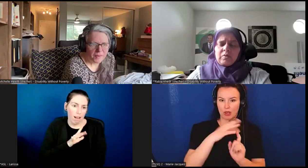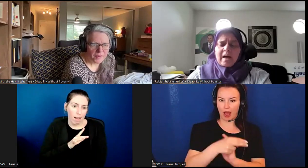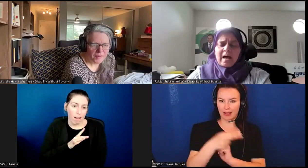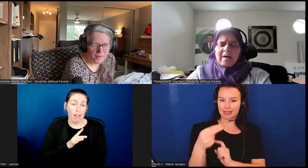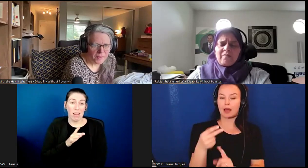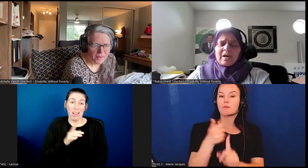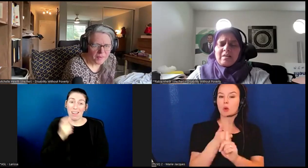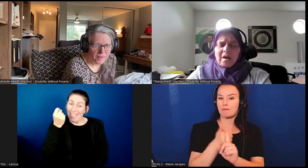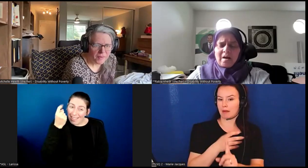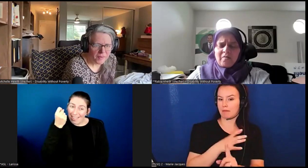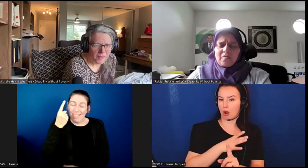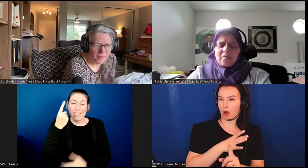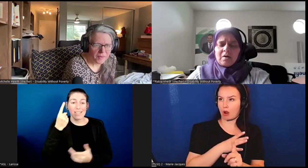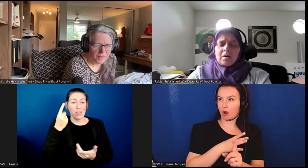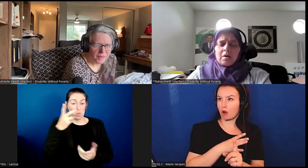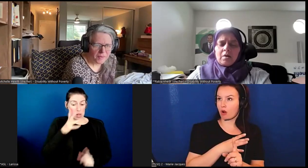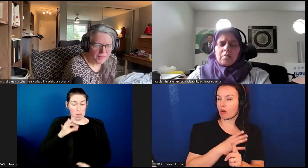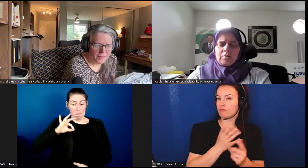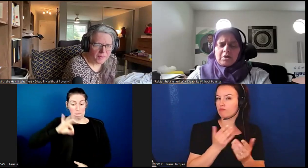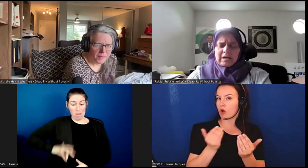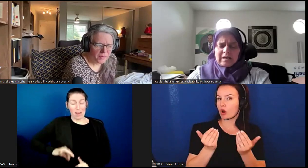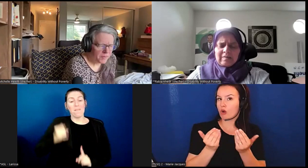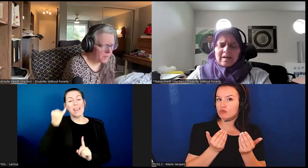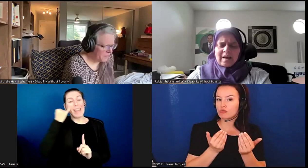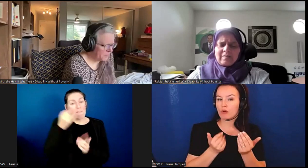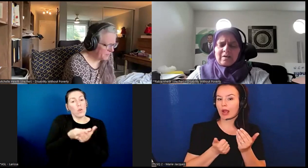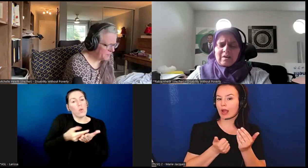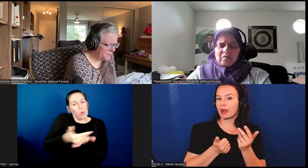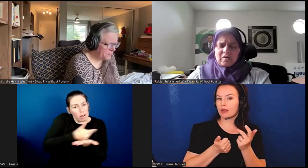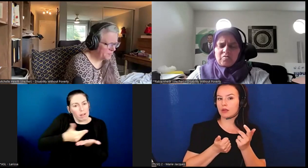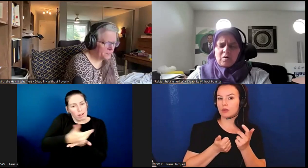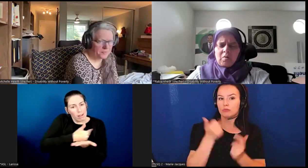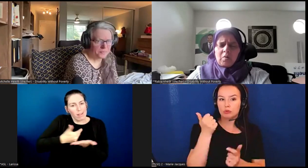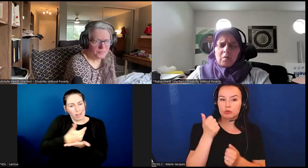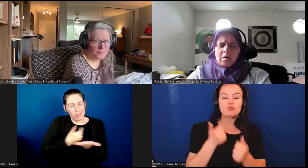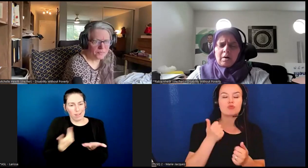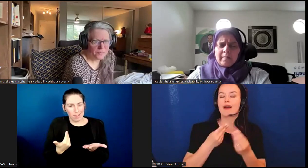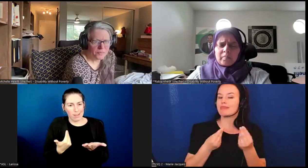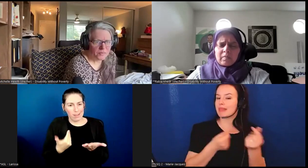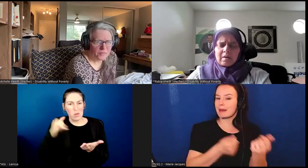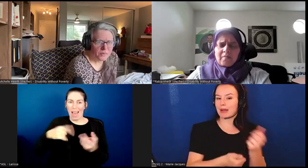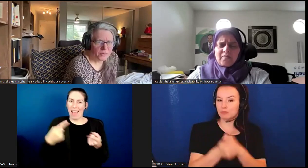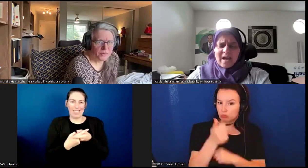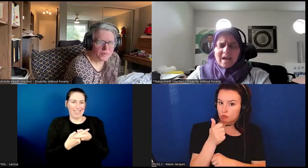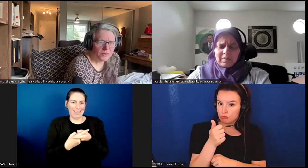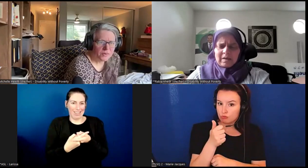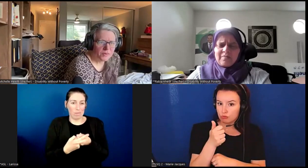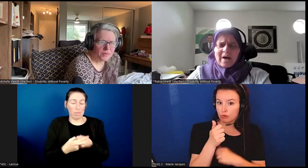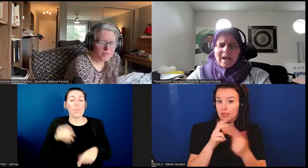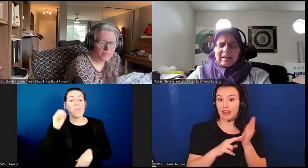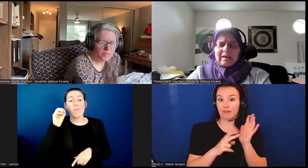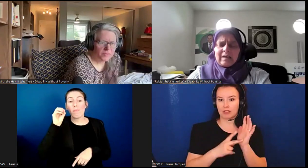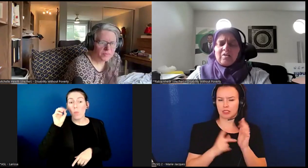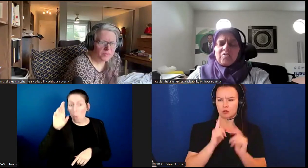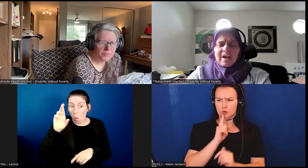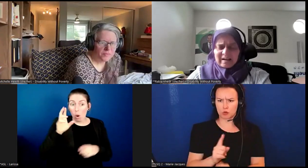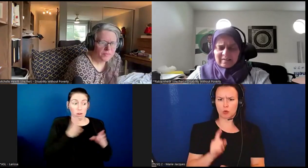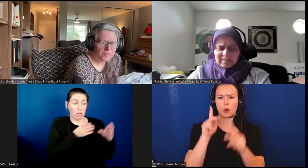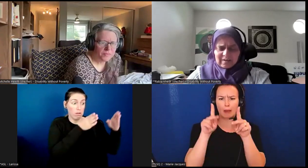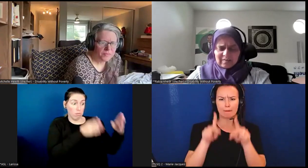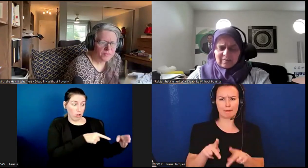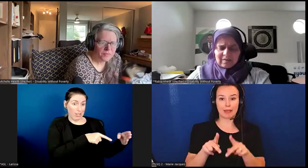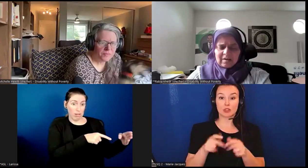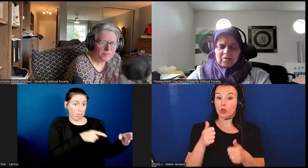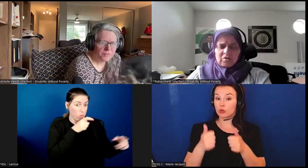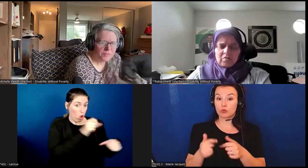you if you have enough earnings as an individual or a family filing